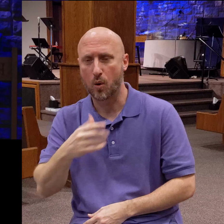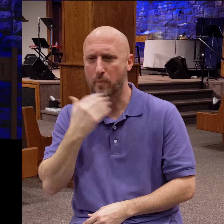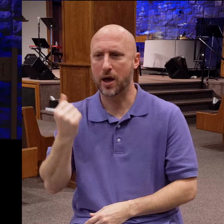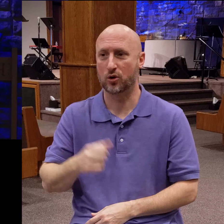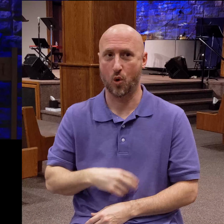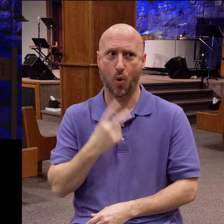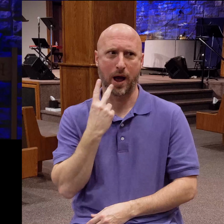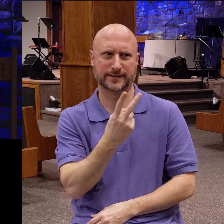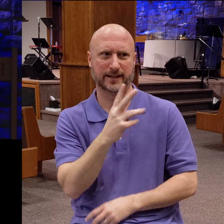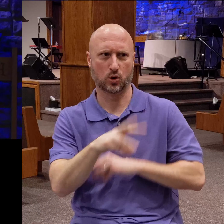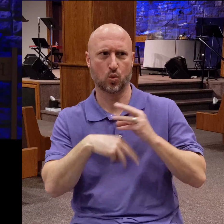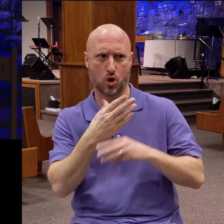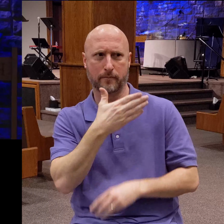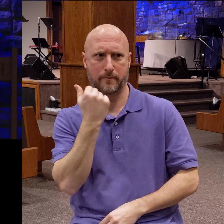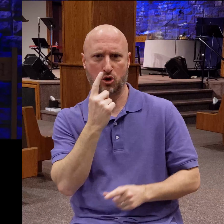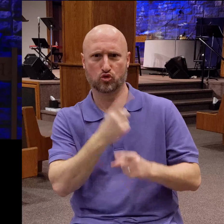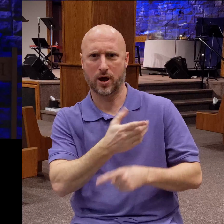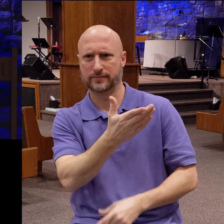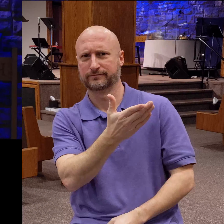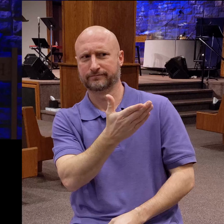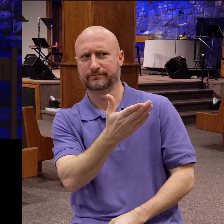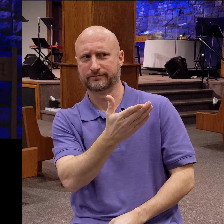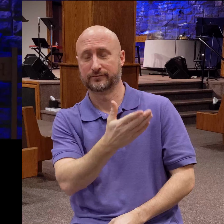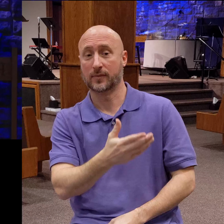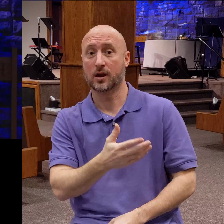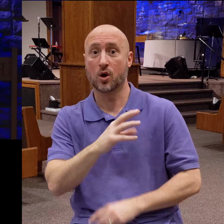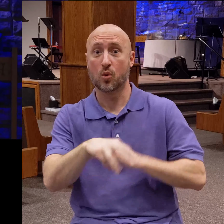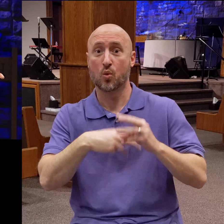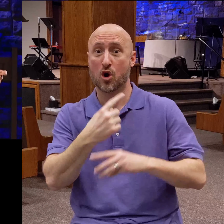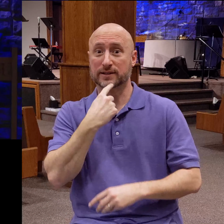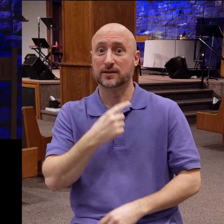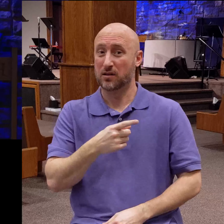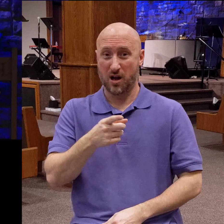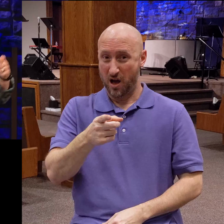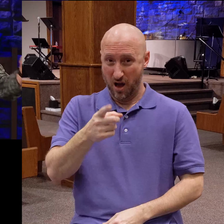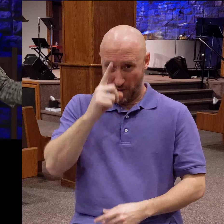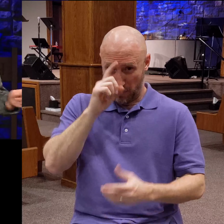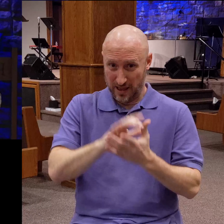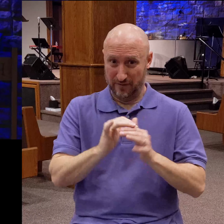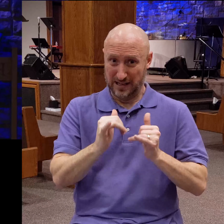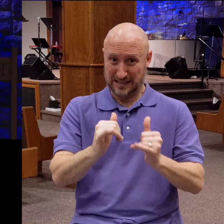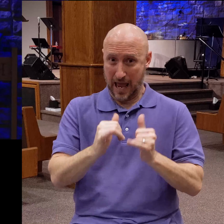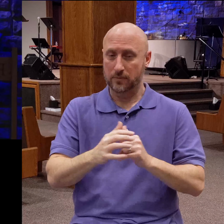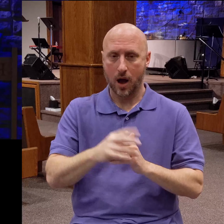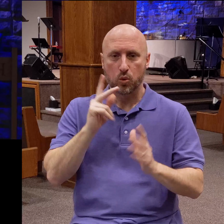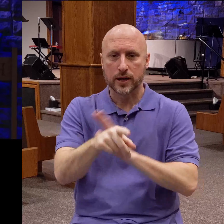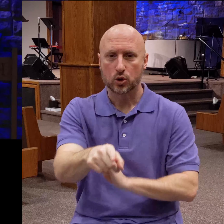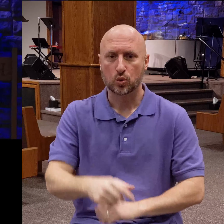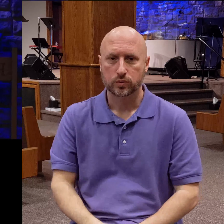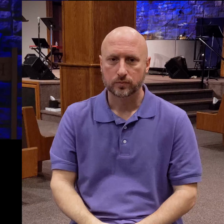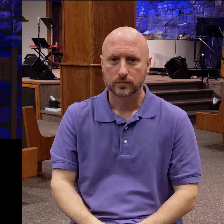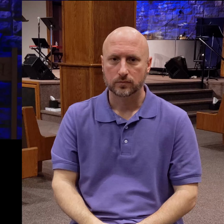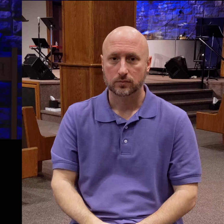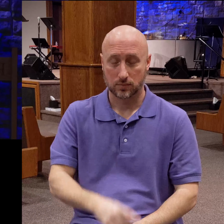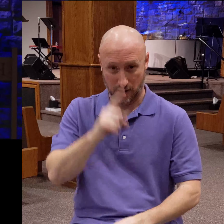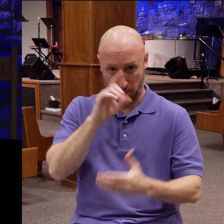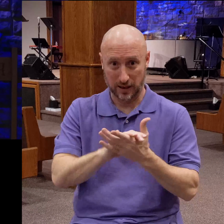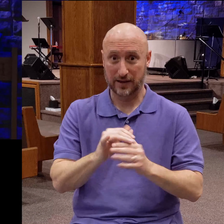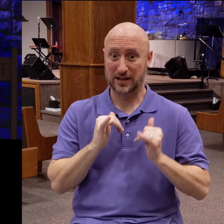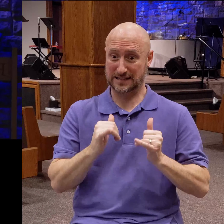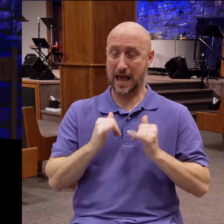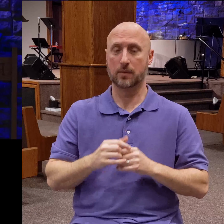see the world's better off by all the stuff it believes in. But the world says, if you don't believe what I believe, I'm going to kill you. If you don't believe what I believe, I'm going